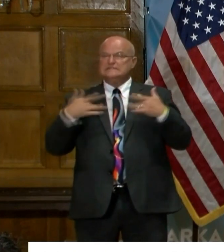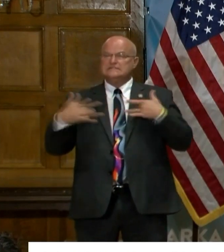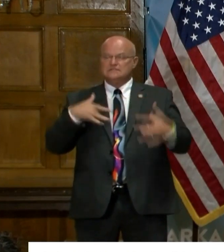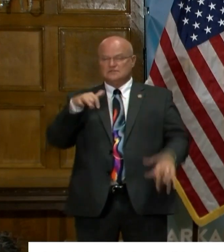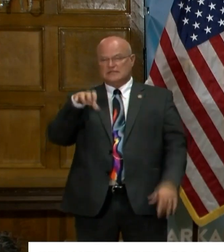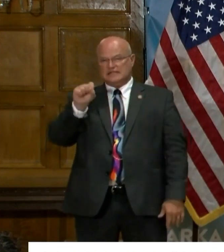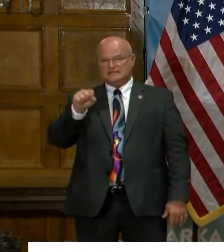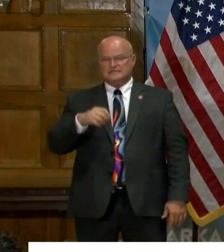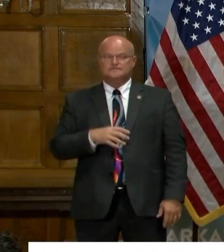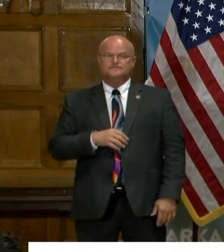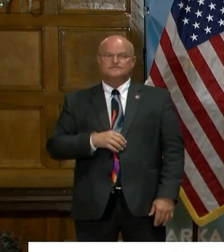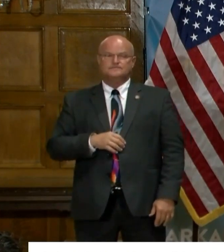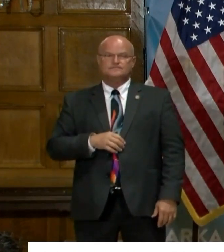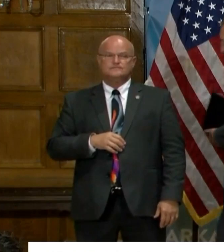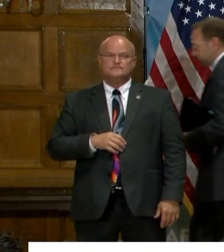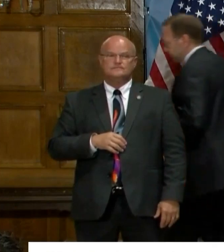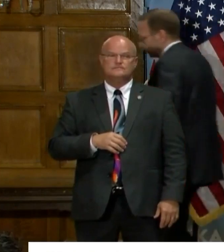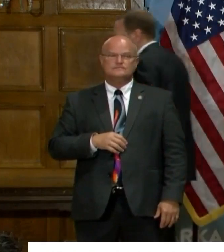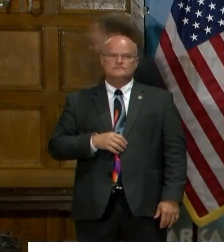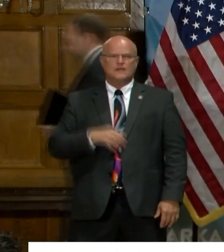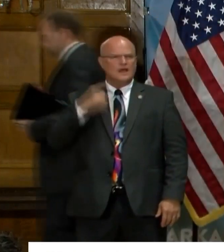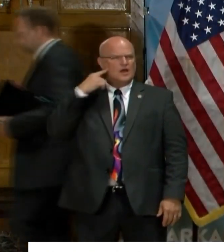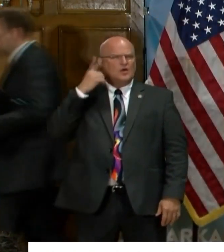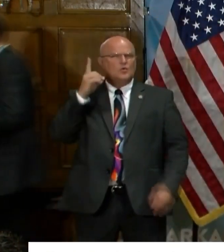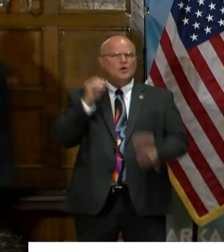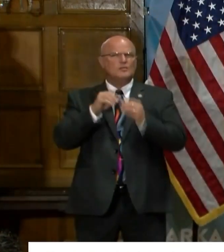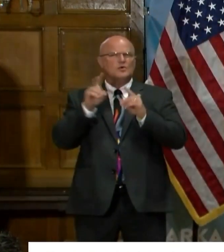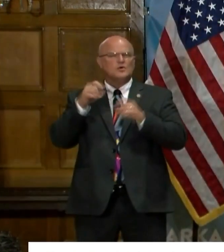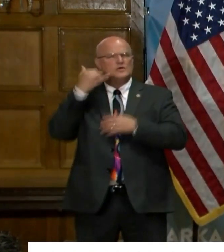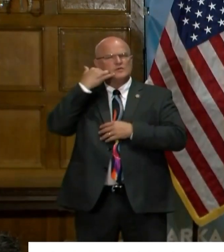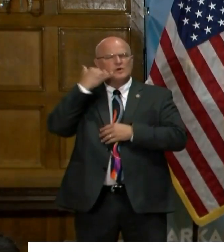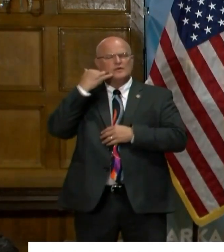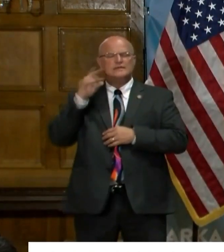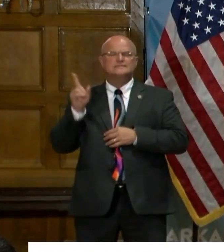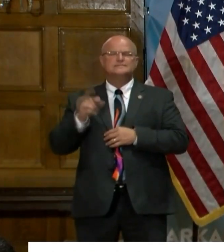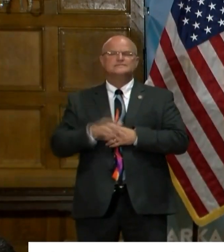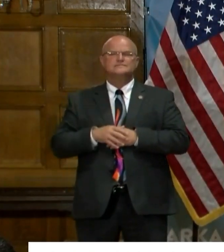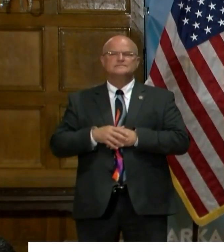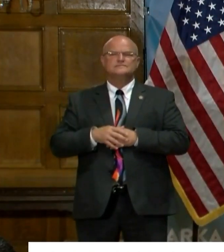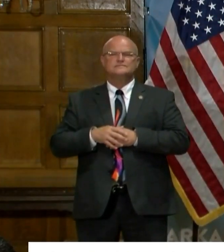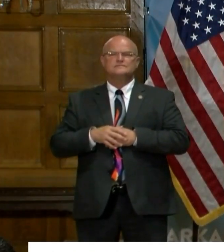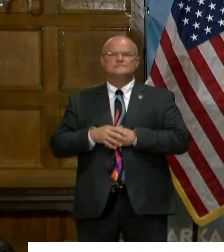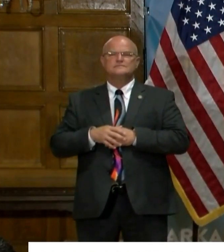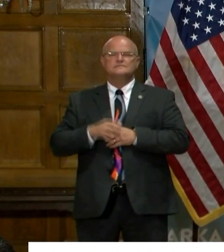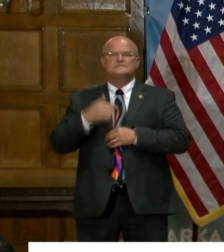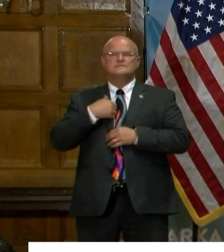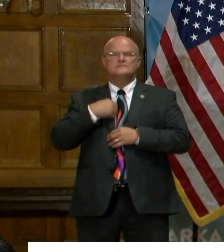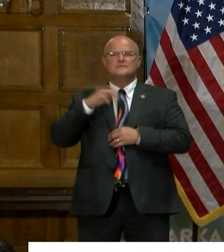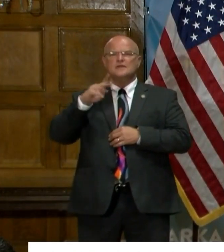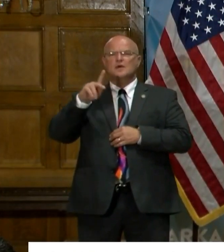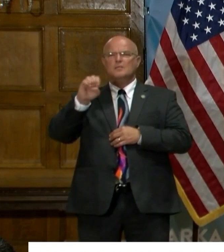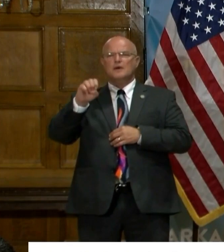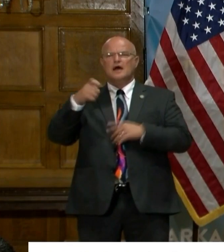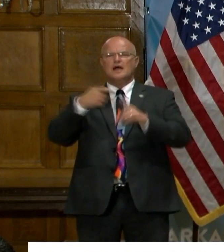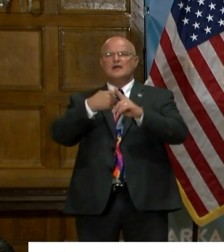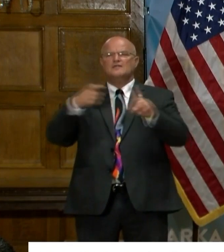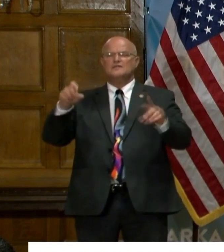concerned. I think I did hear one more question remotely. Yes, Governor, this is Mike McNeil